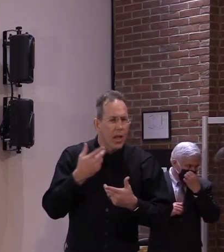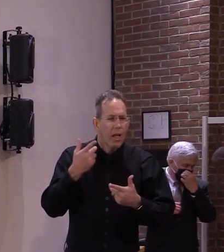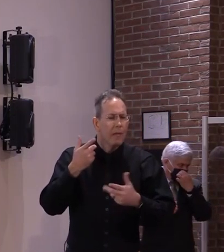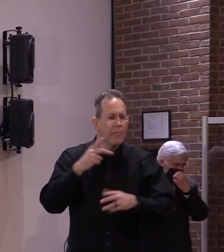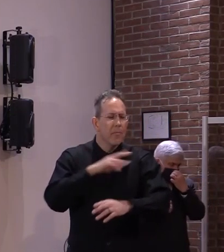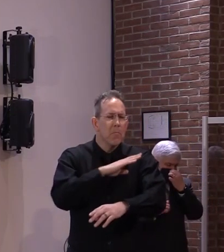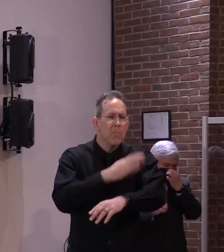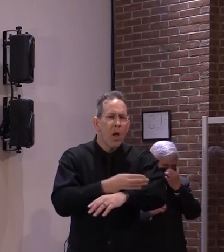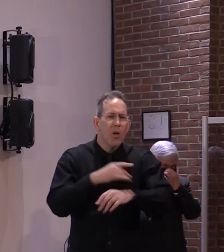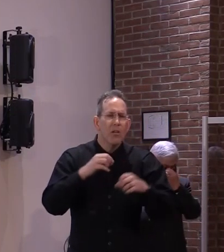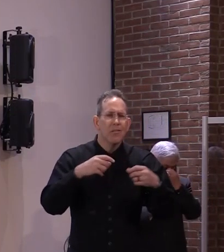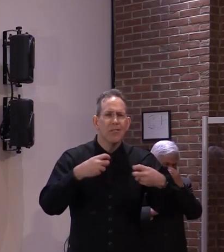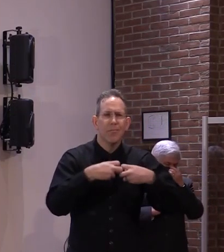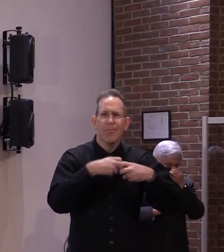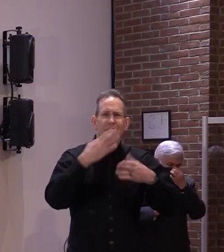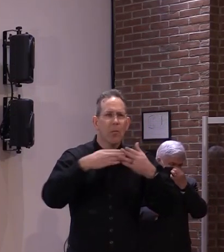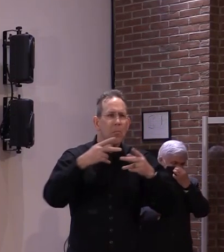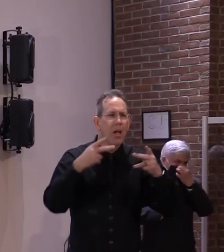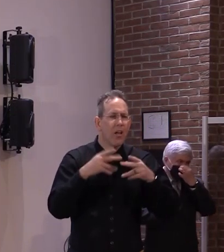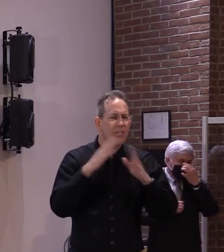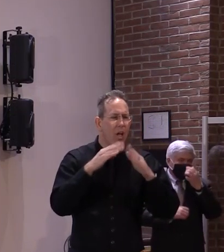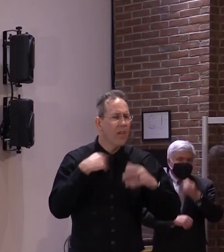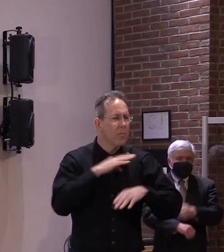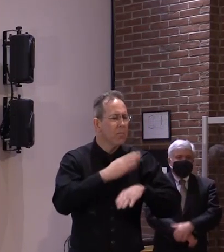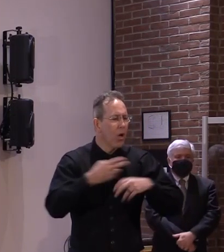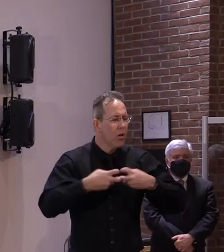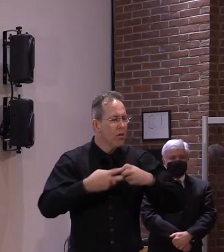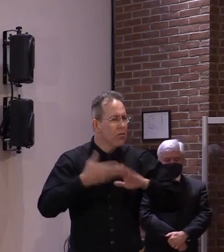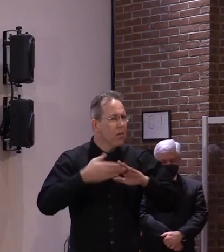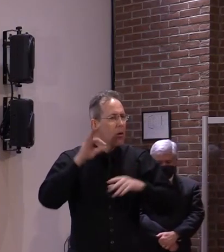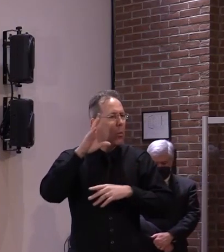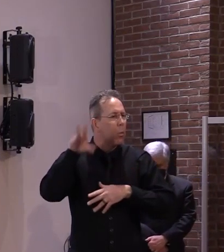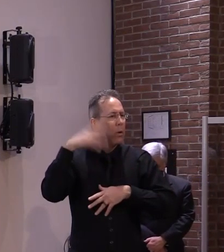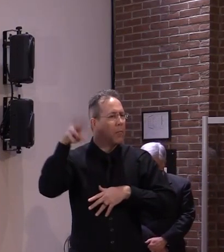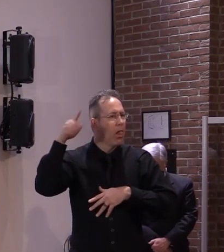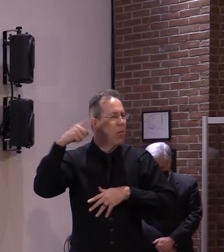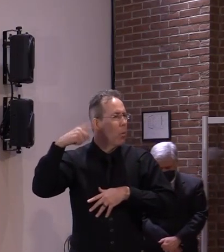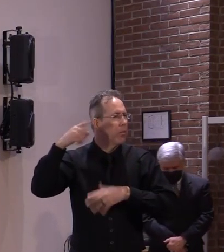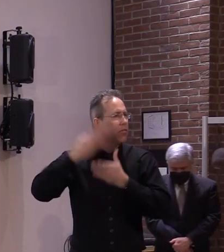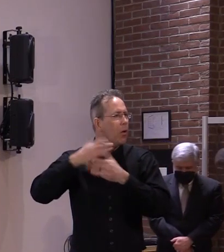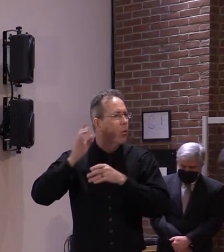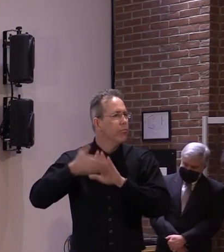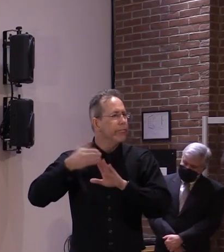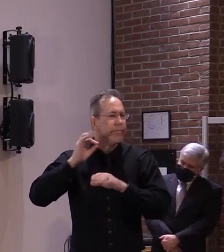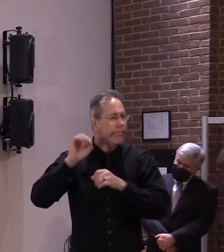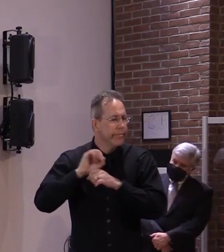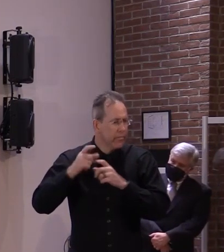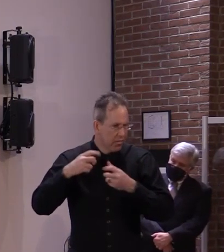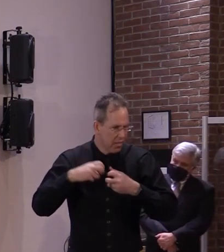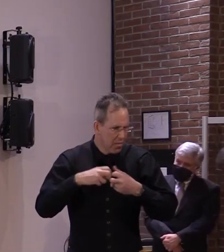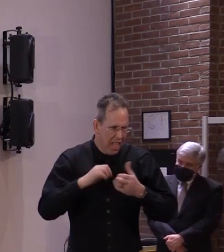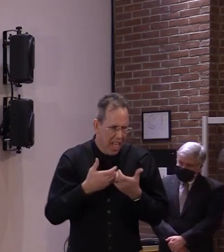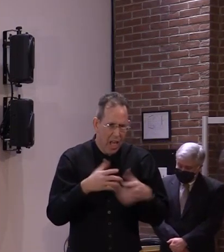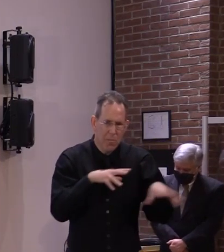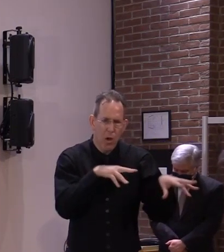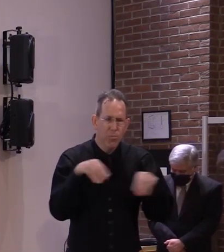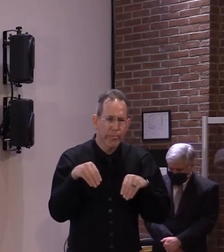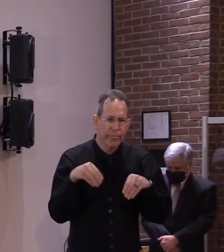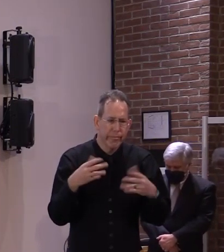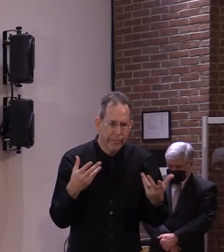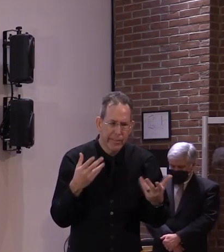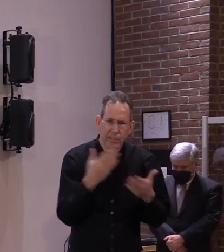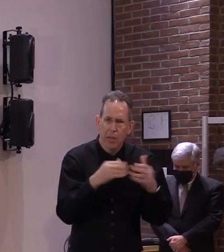within hours of a similar blackout. You've endorsed a New England power grid plan to build more offshore wind.